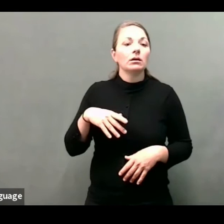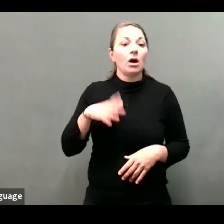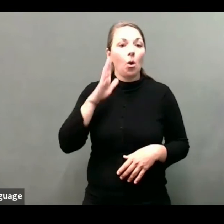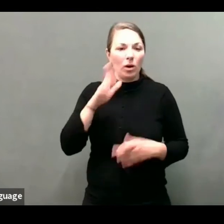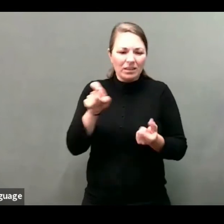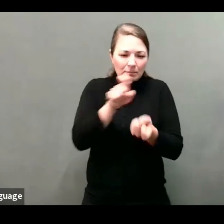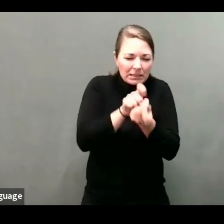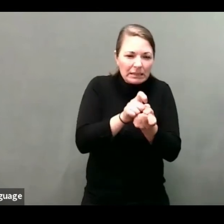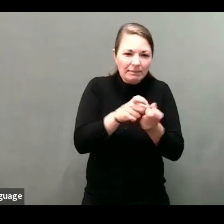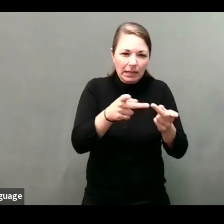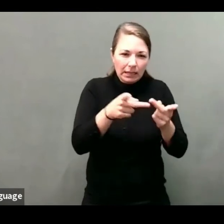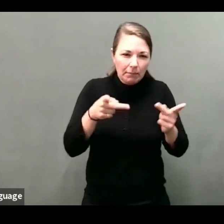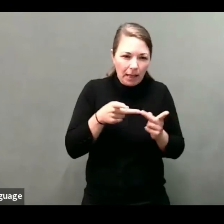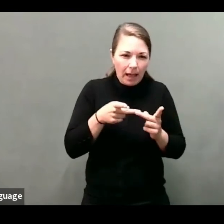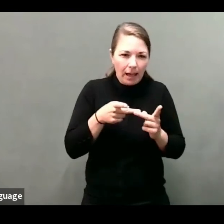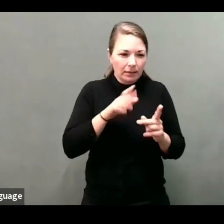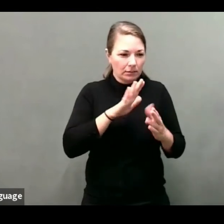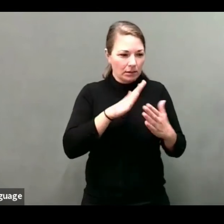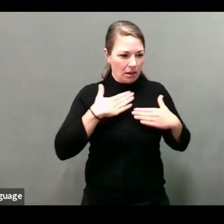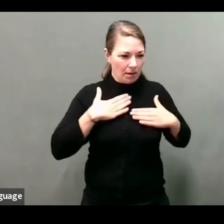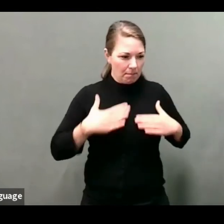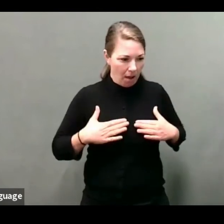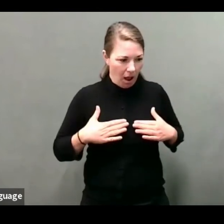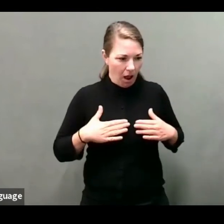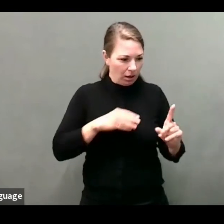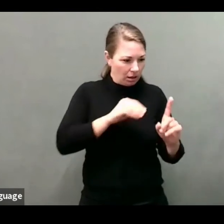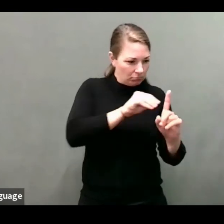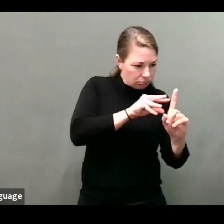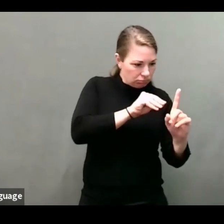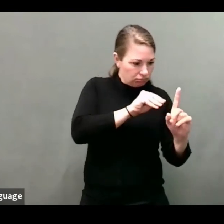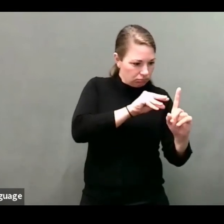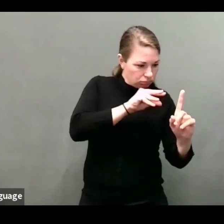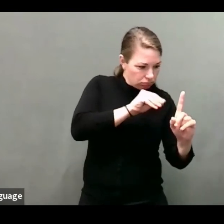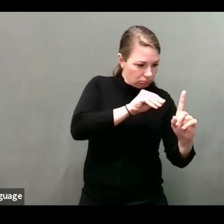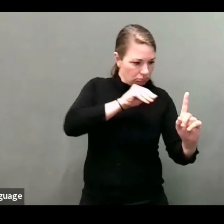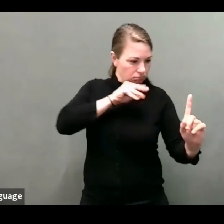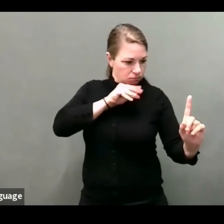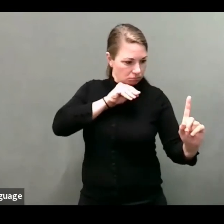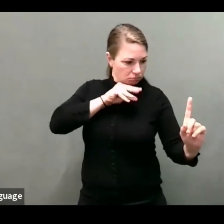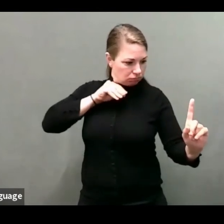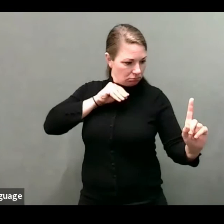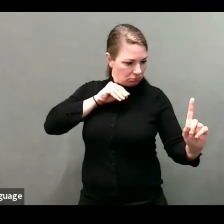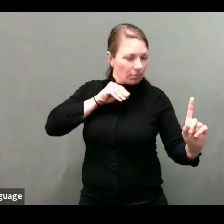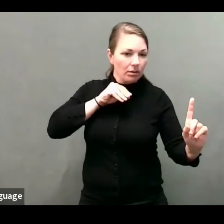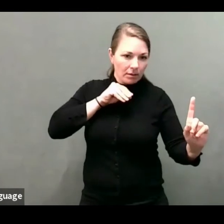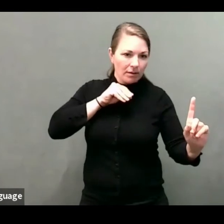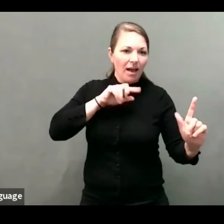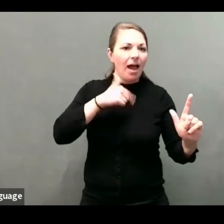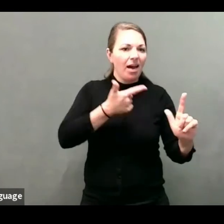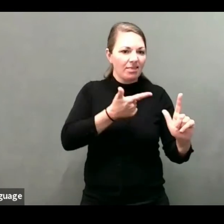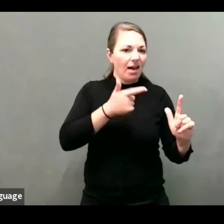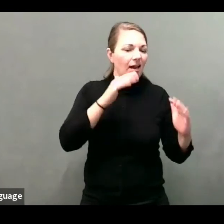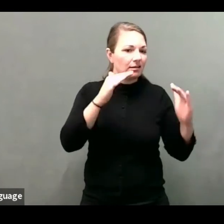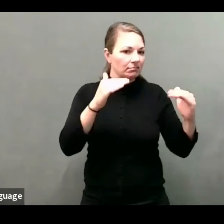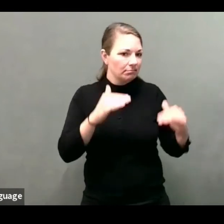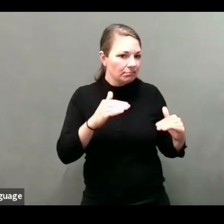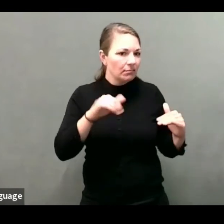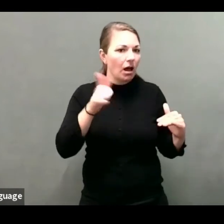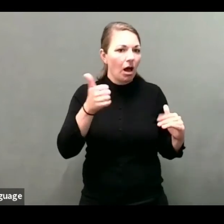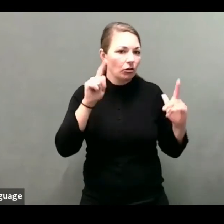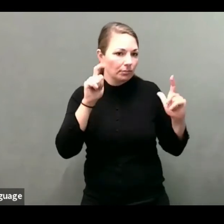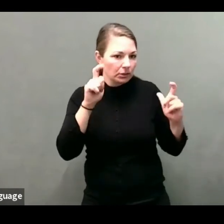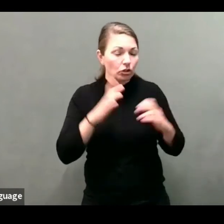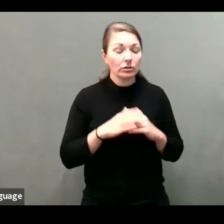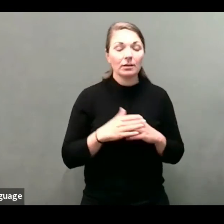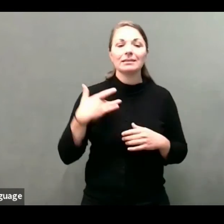wound. And the other thing that SANEs will typically not do is take sensitive photographs. So like of